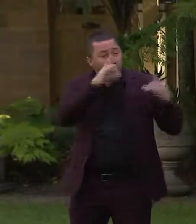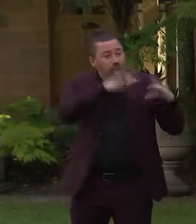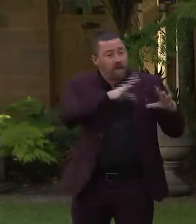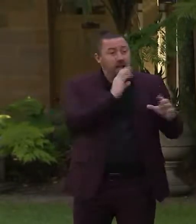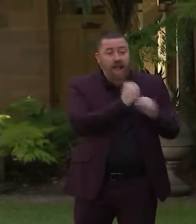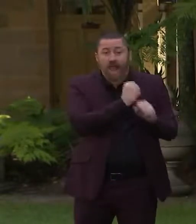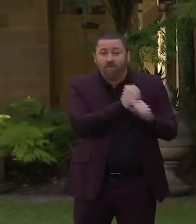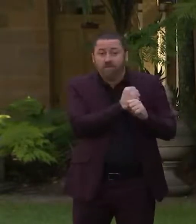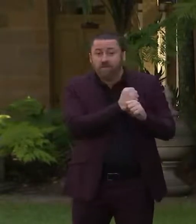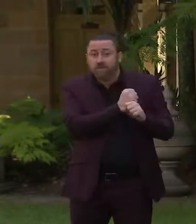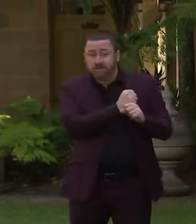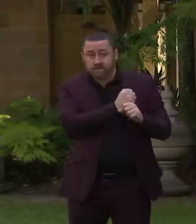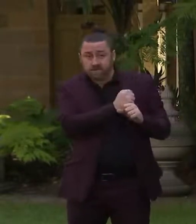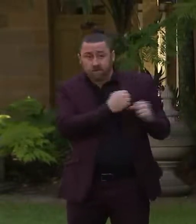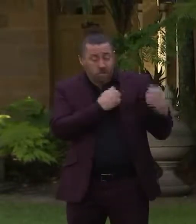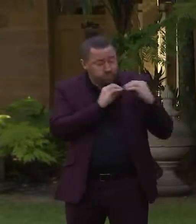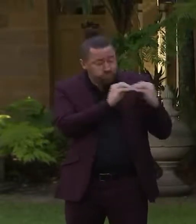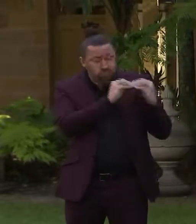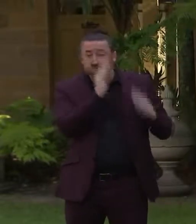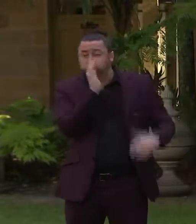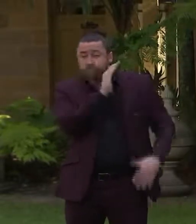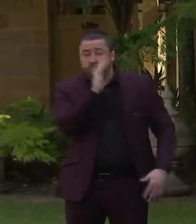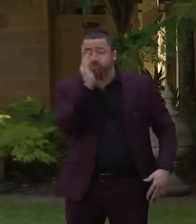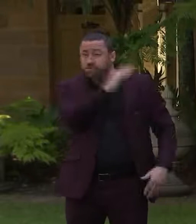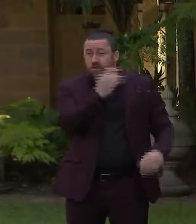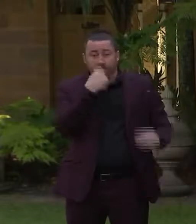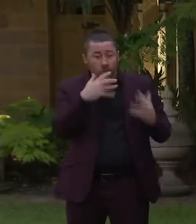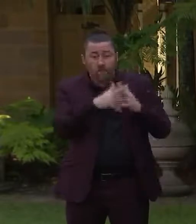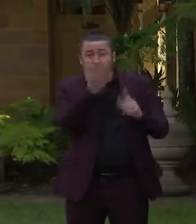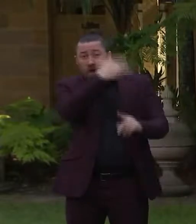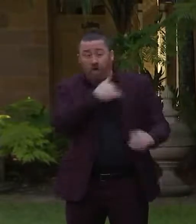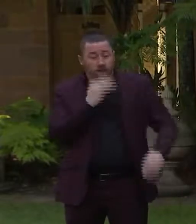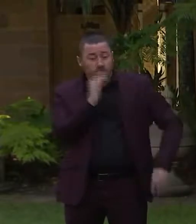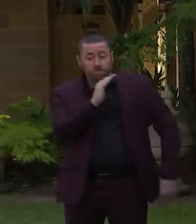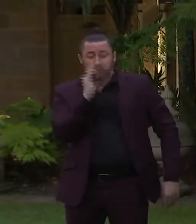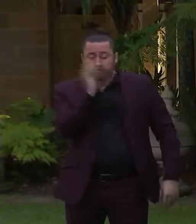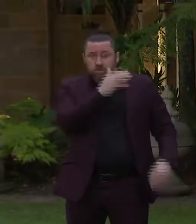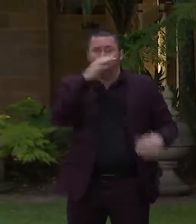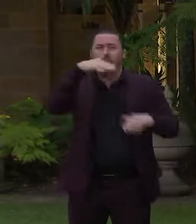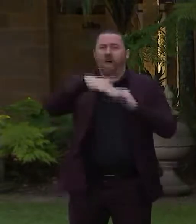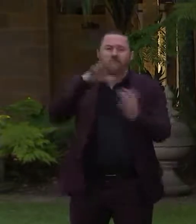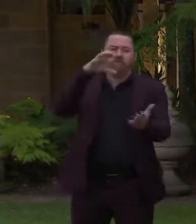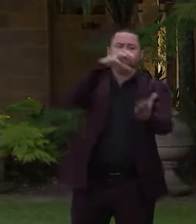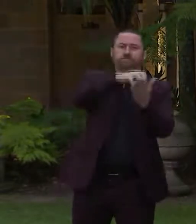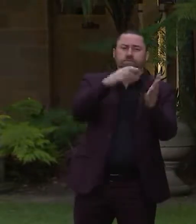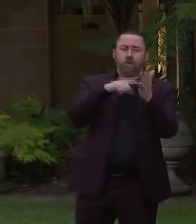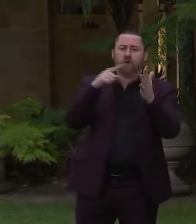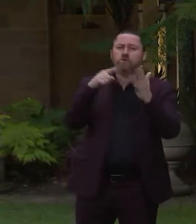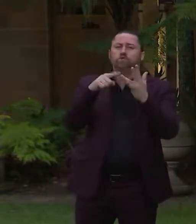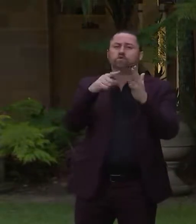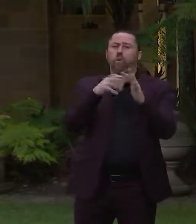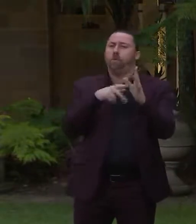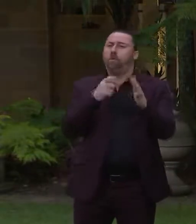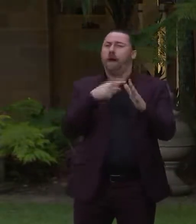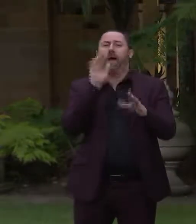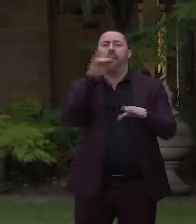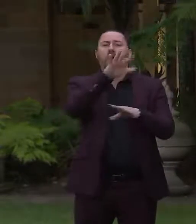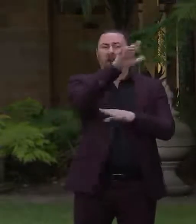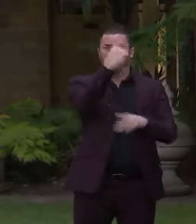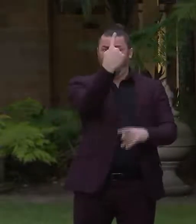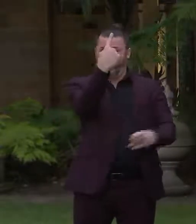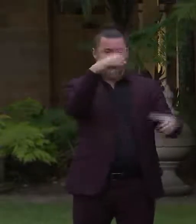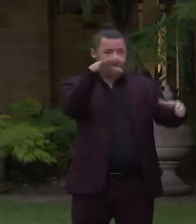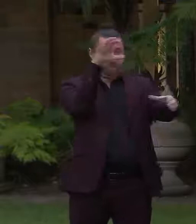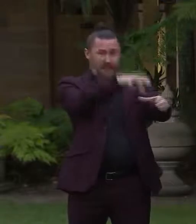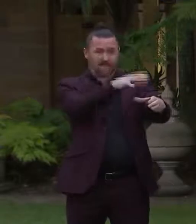on a national quarantine centre, it would be built right now. We would not have had to reduce the number of returning travellers. We may not have